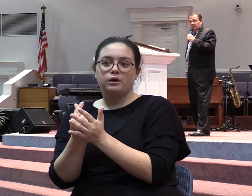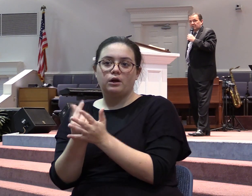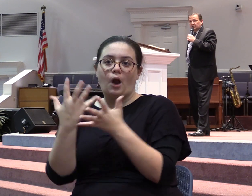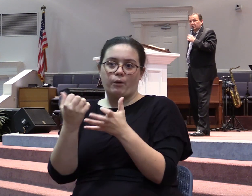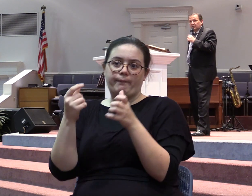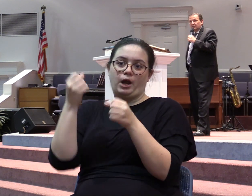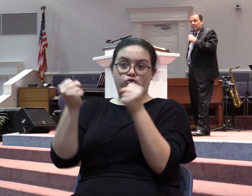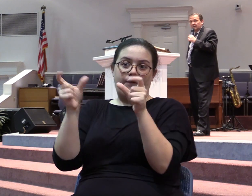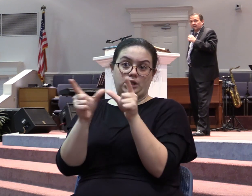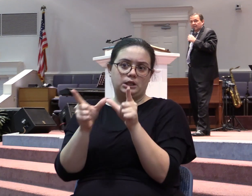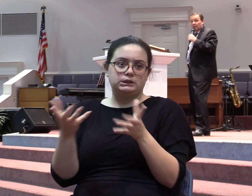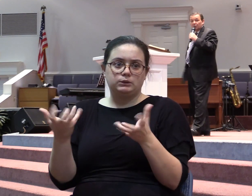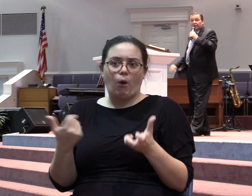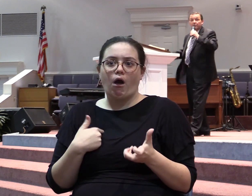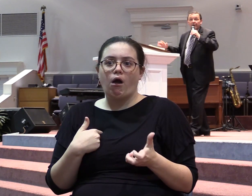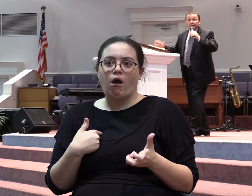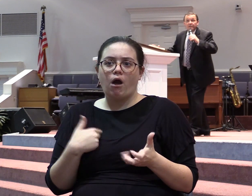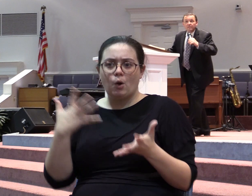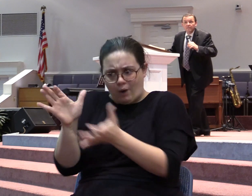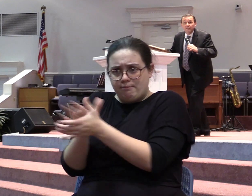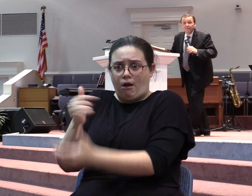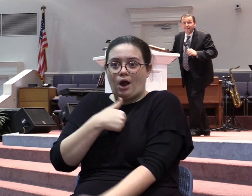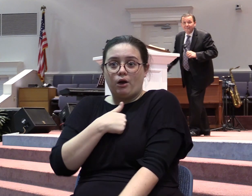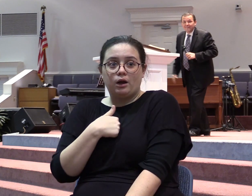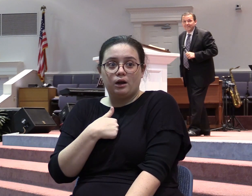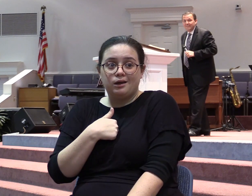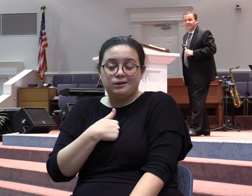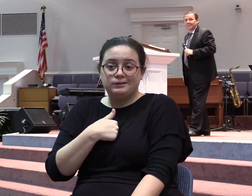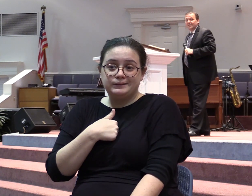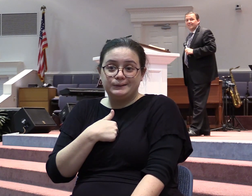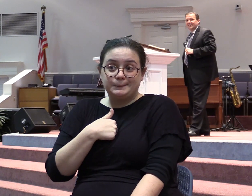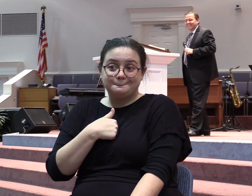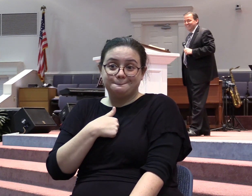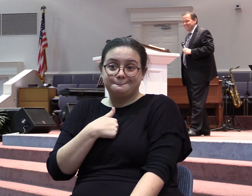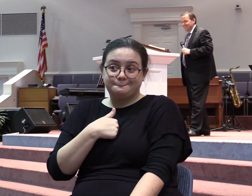driver's license. I wanted to get married. Yep.